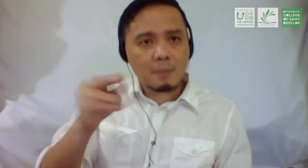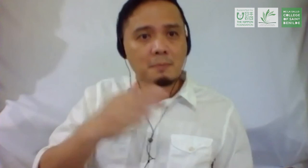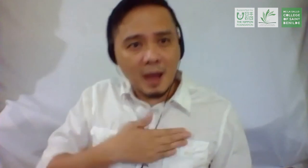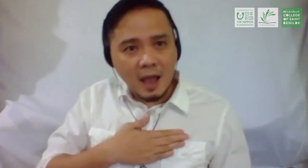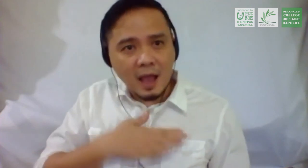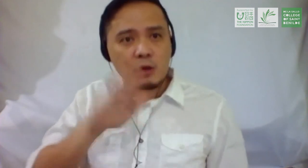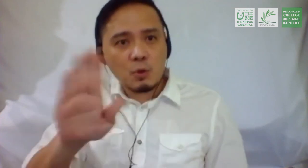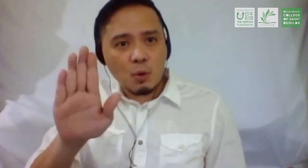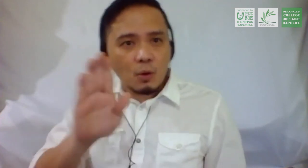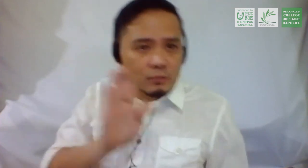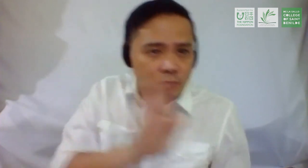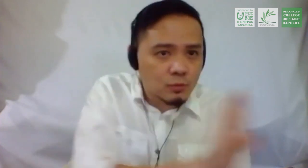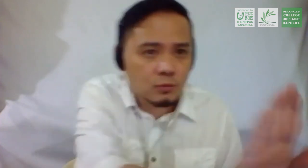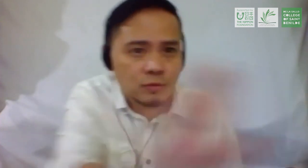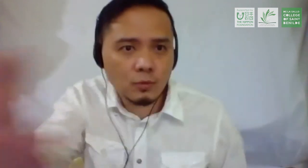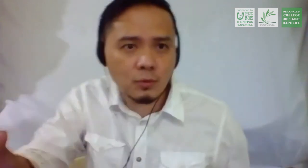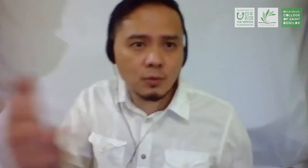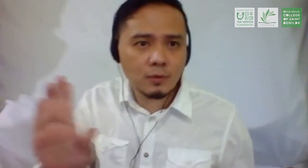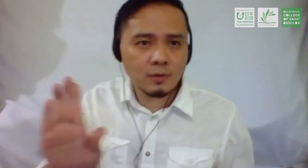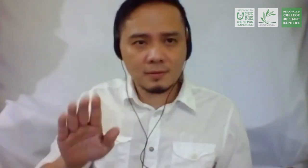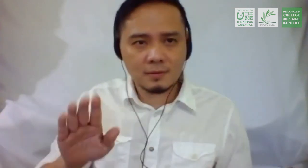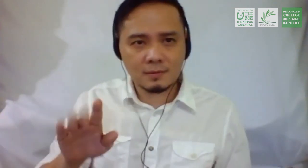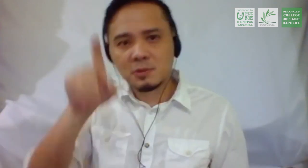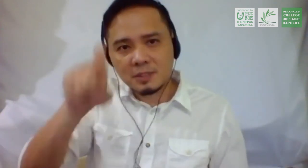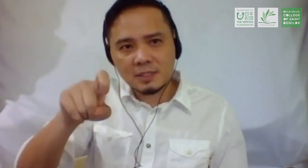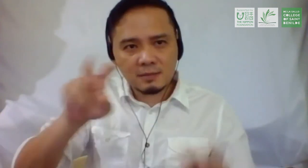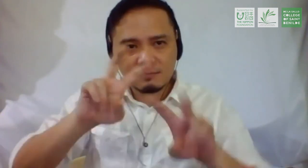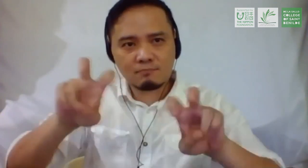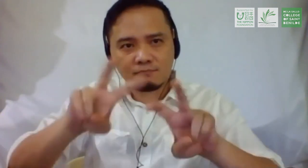So we need to look at that.